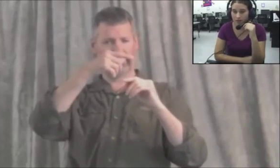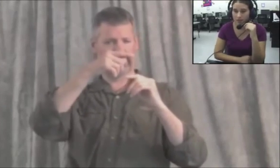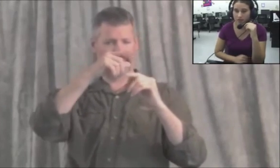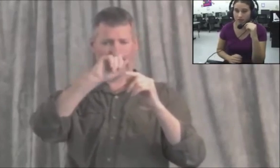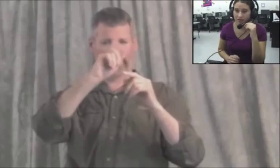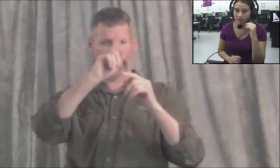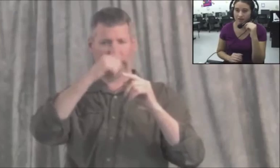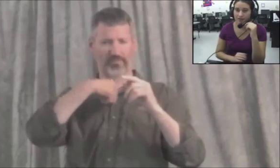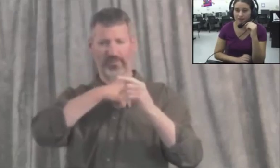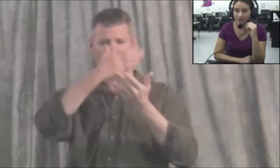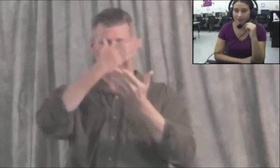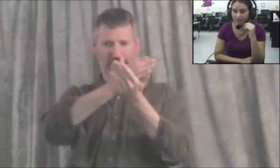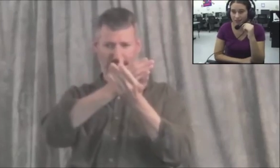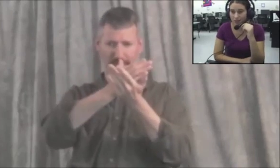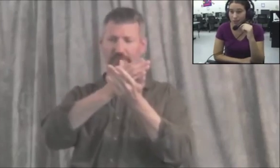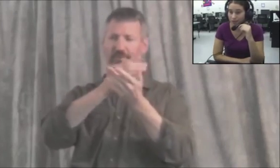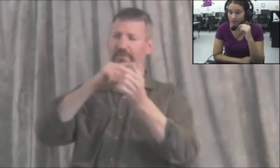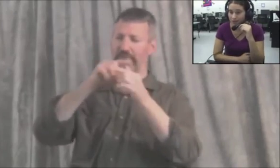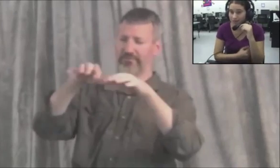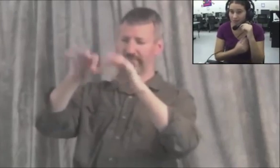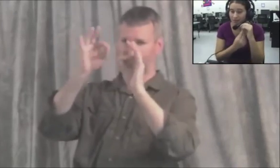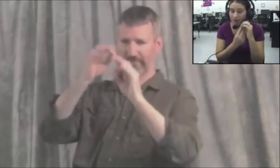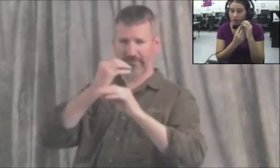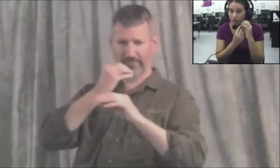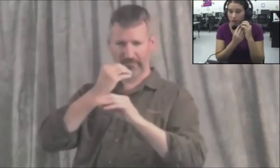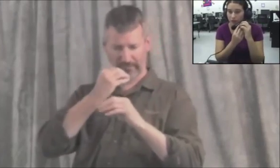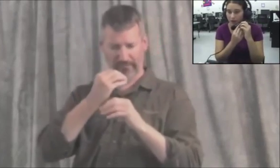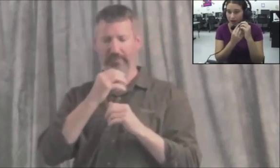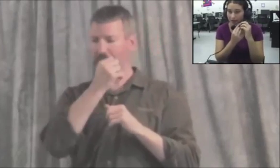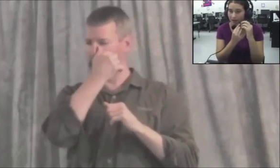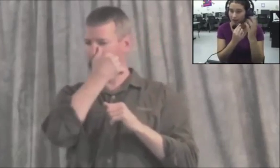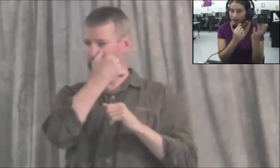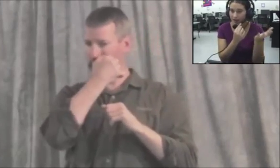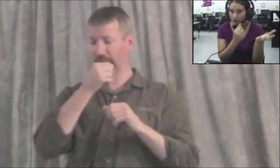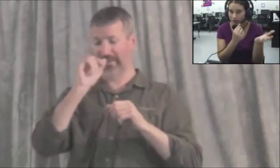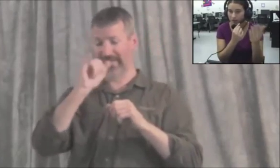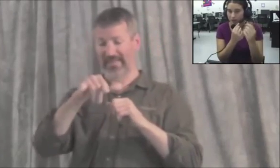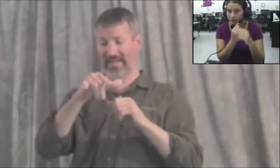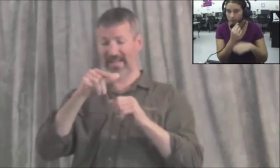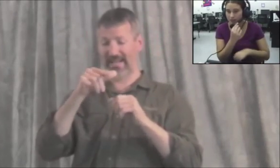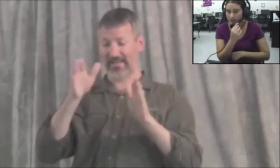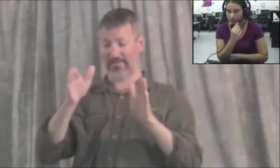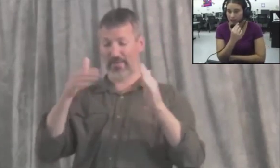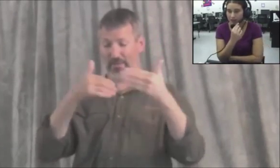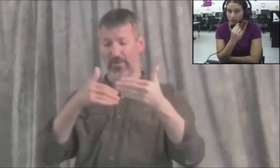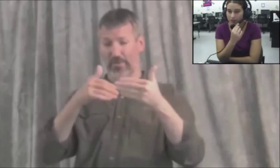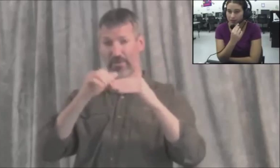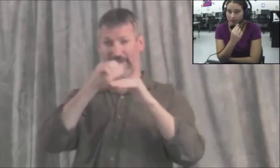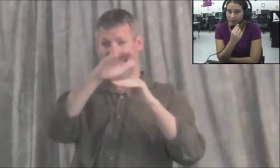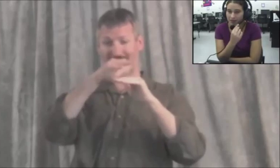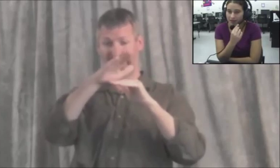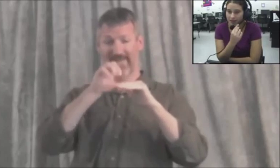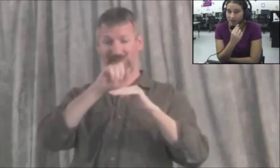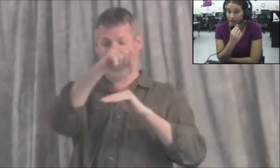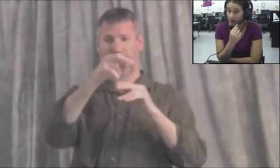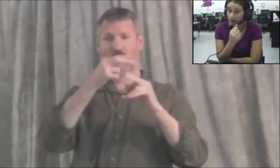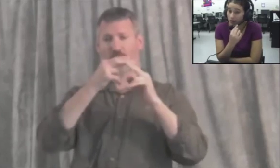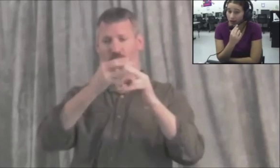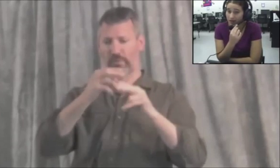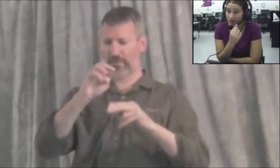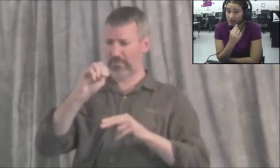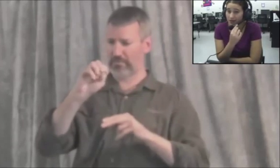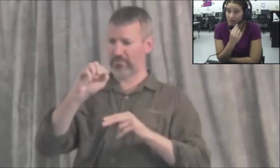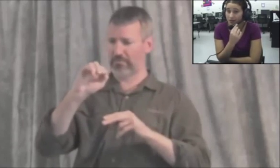and ship it to the different destination points. We would arrive at those destination points, find